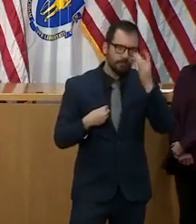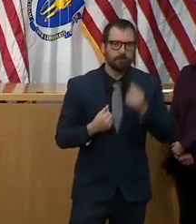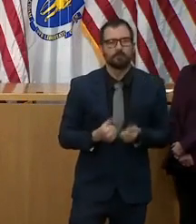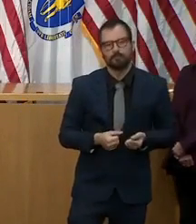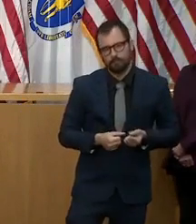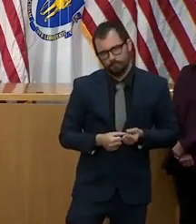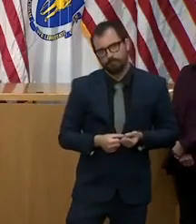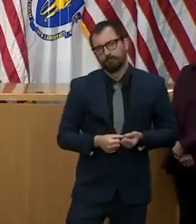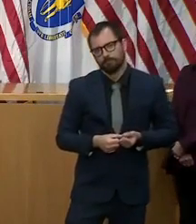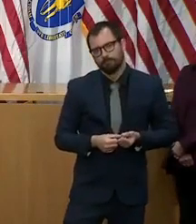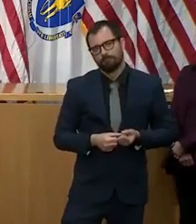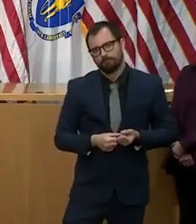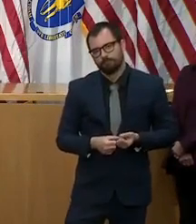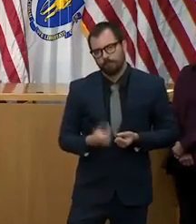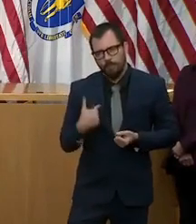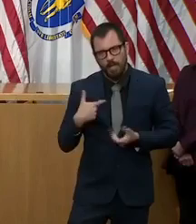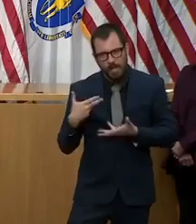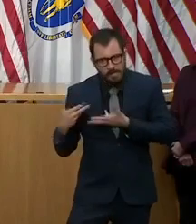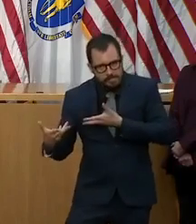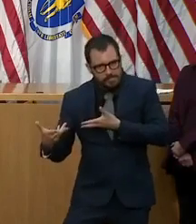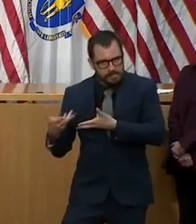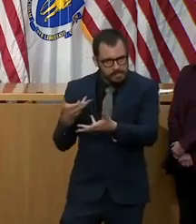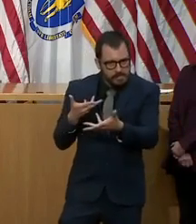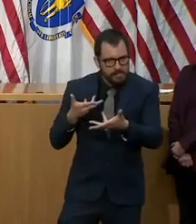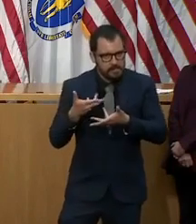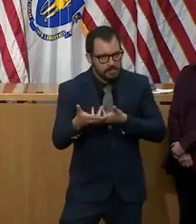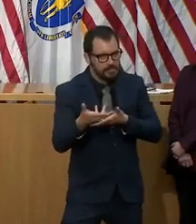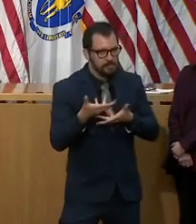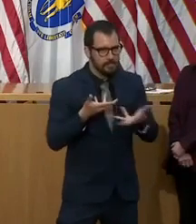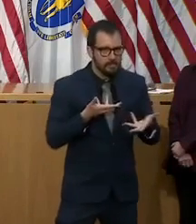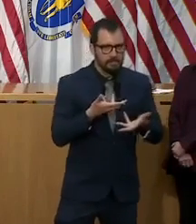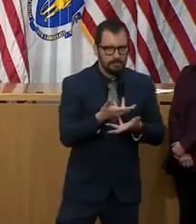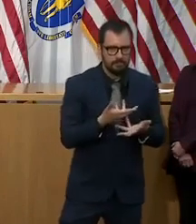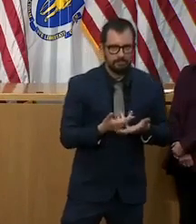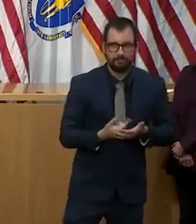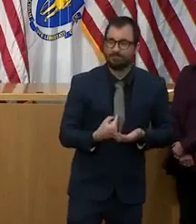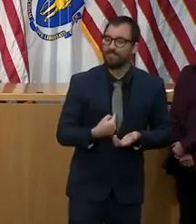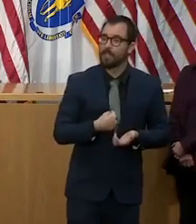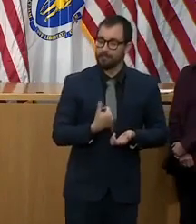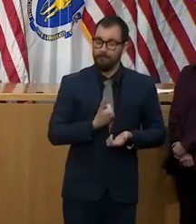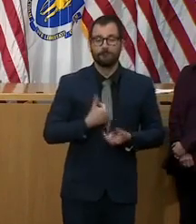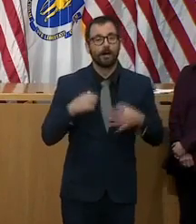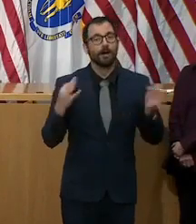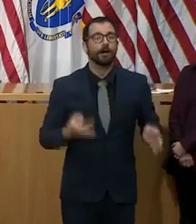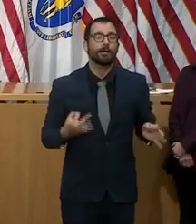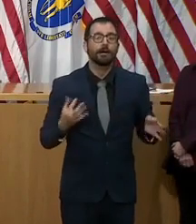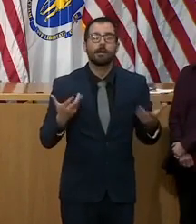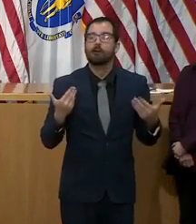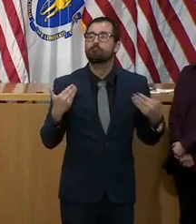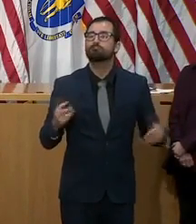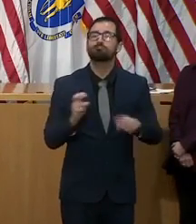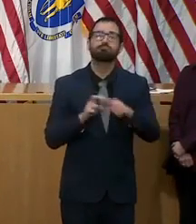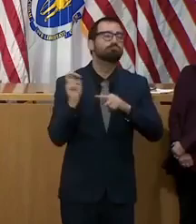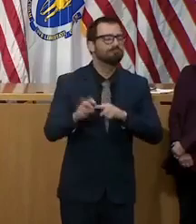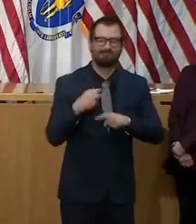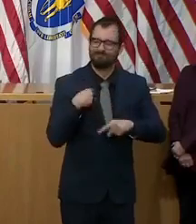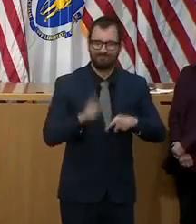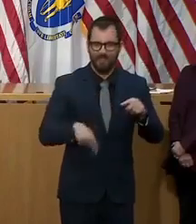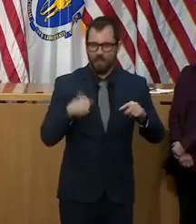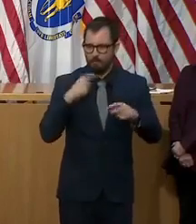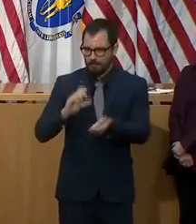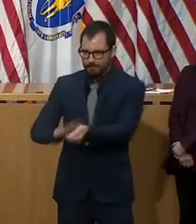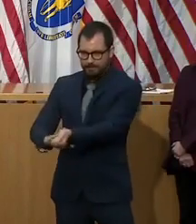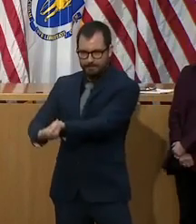impact that our decisions have on the workplaces of our Commonwealth. And as the governor said, we will develop